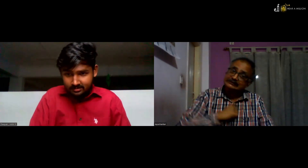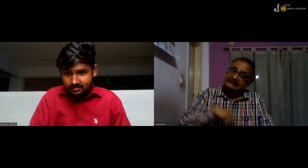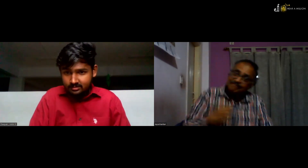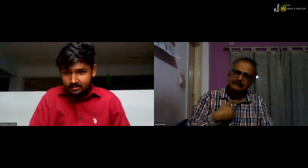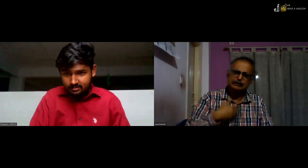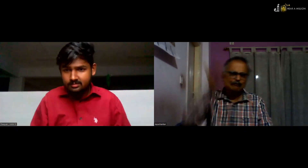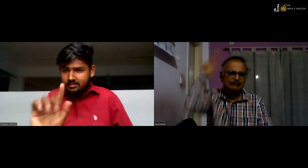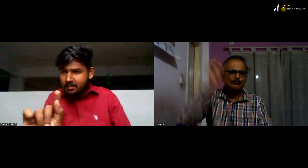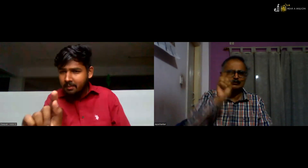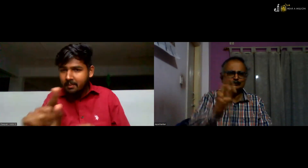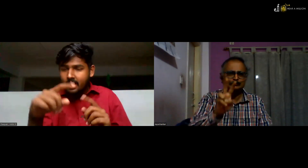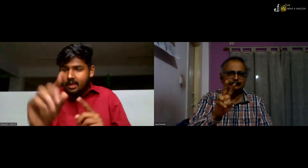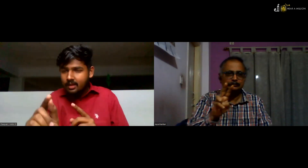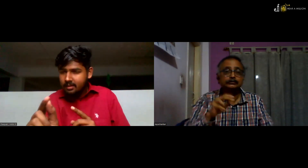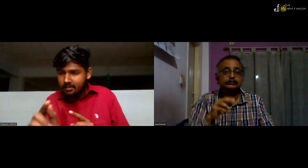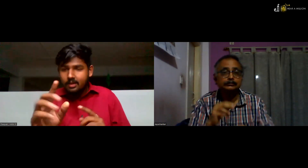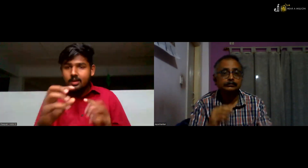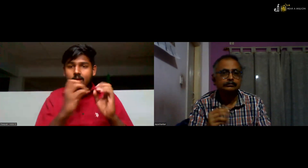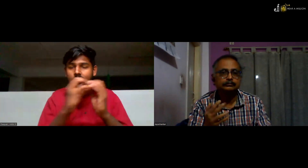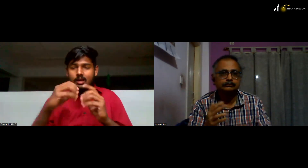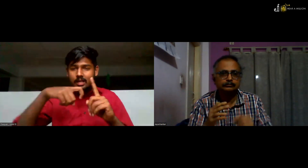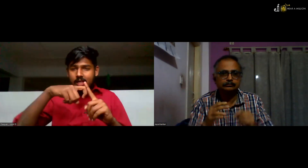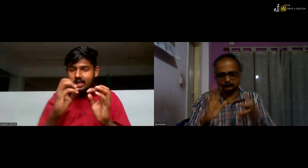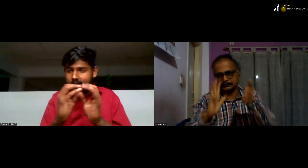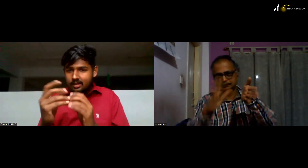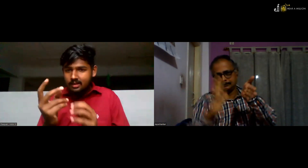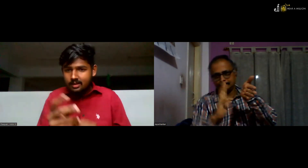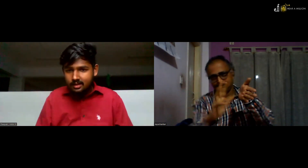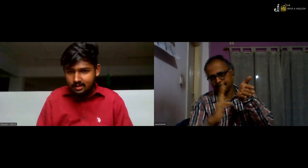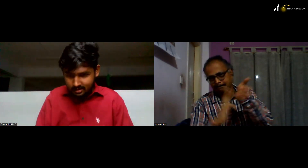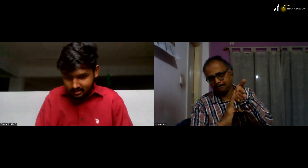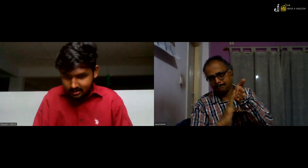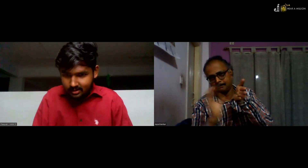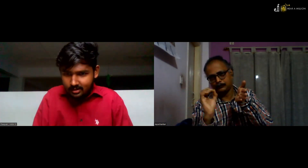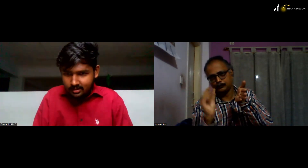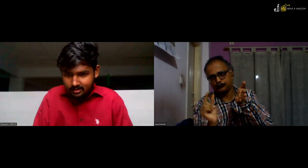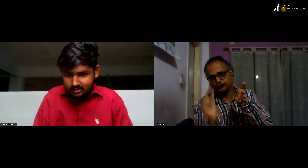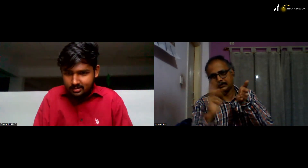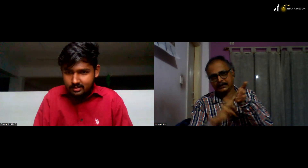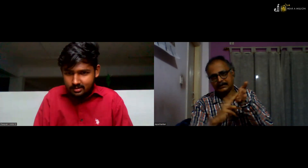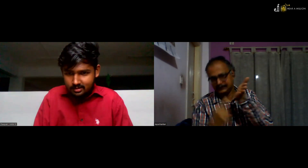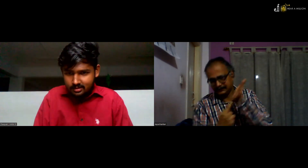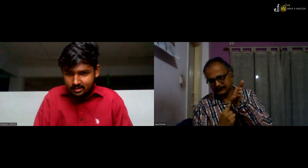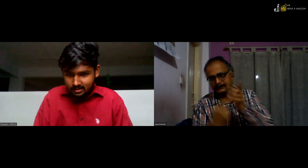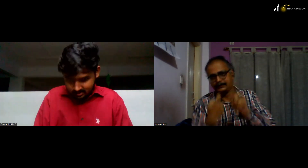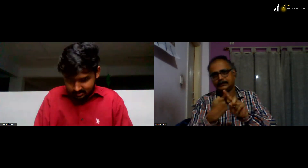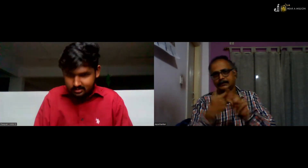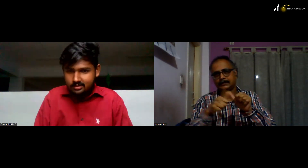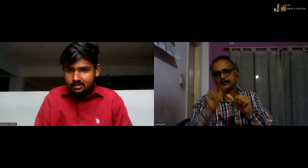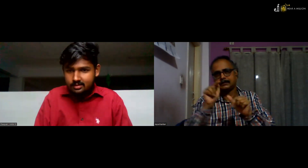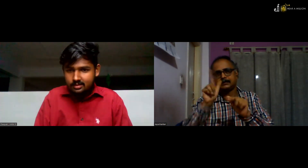Okay, so see, I went to Kedarnath once. Requesting you, could you please share the name, please?